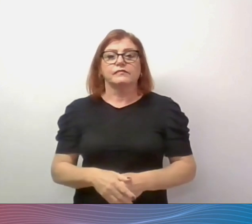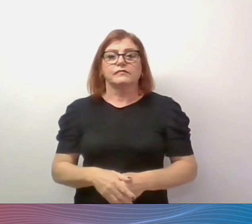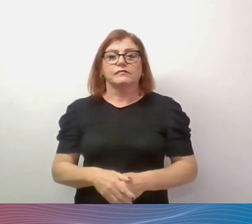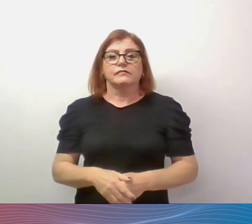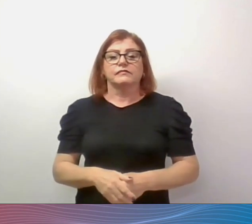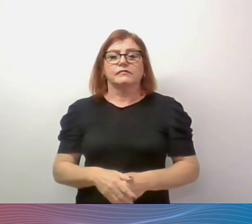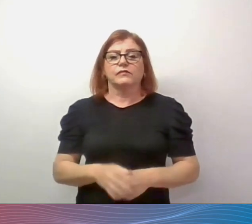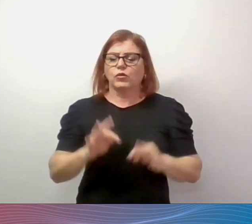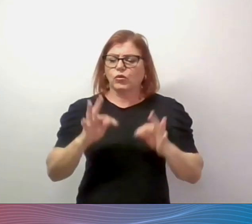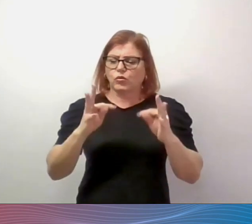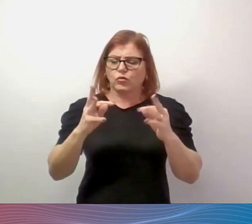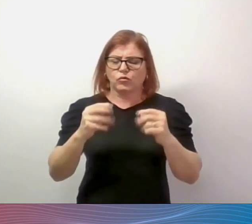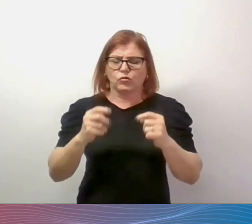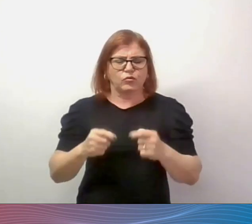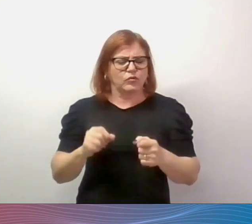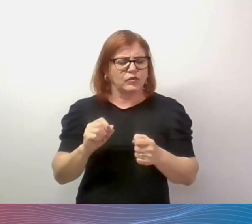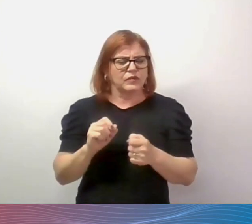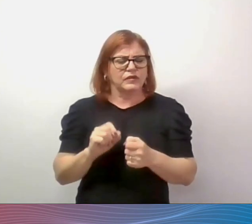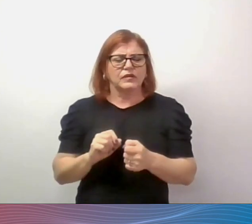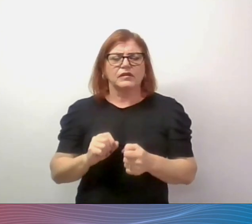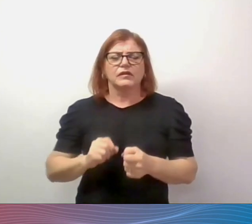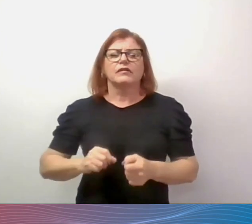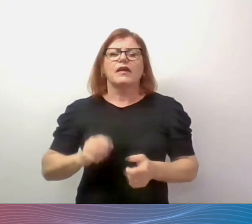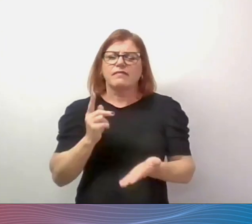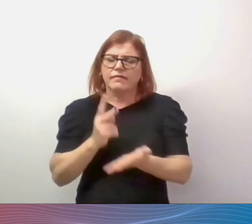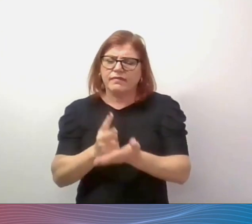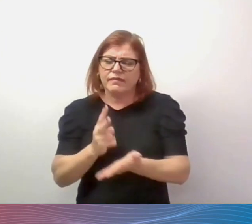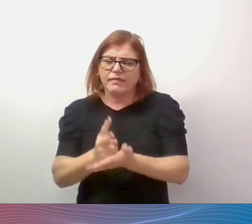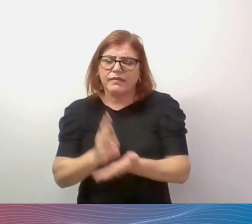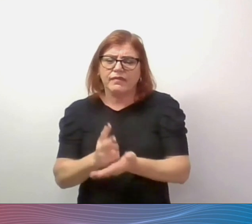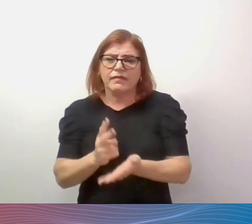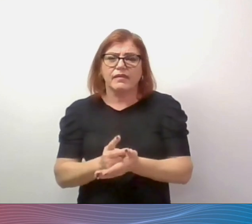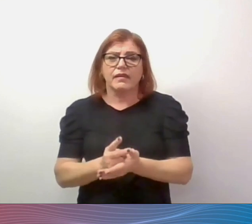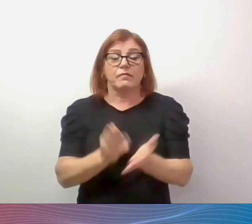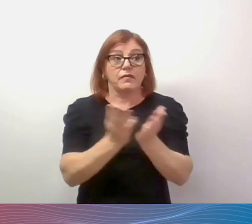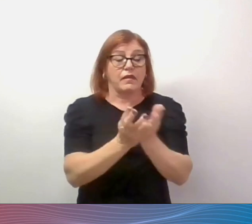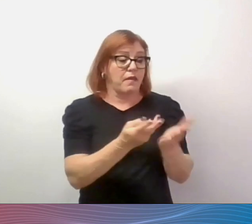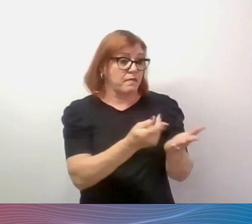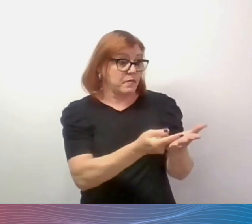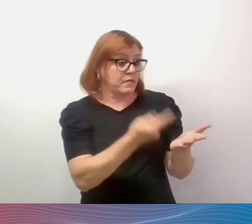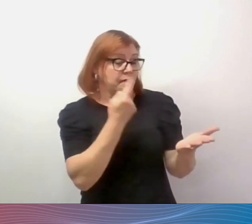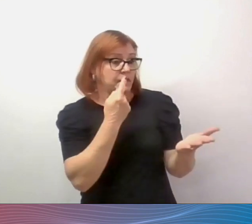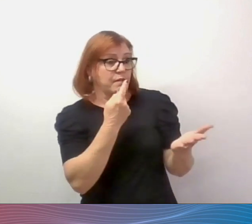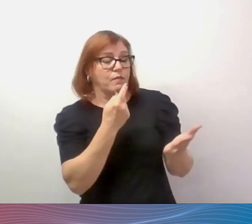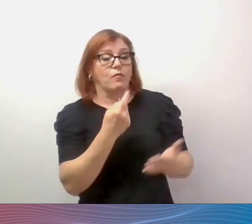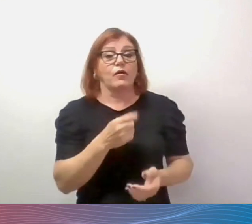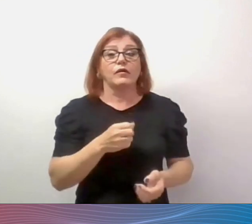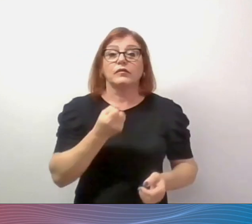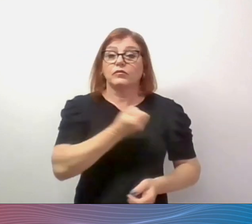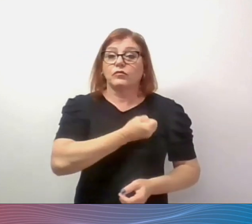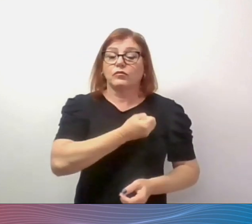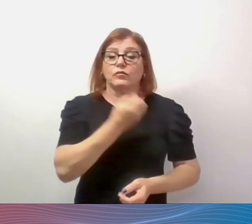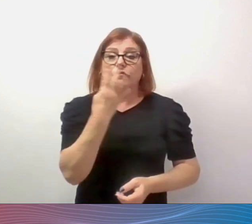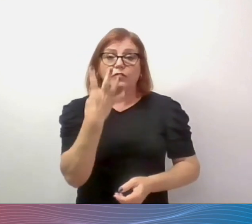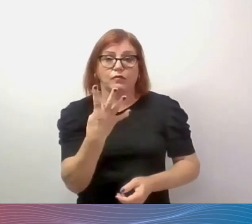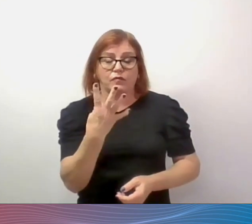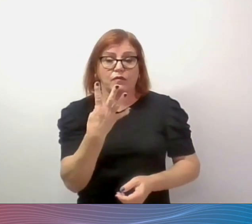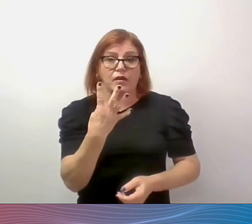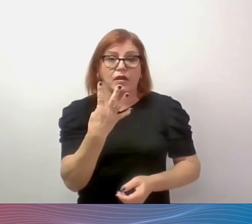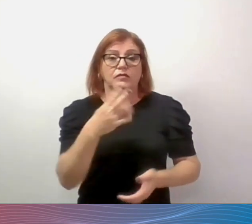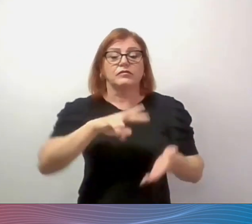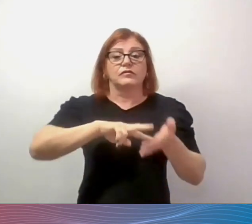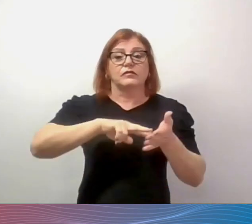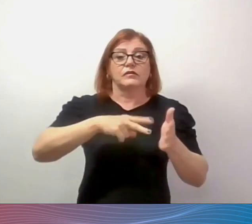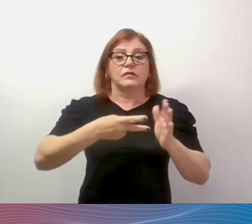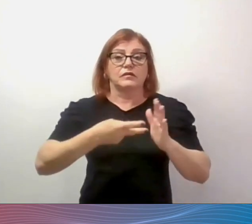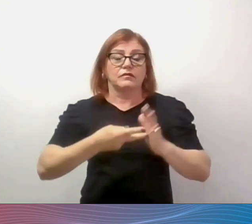em número quatro, refere-se à criação e principalmente refere-se ao homem. And every time the Bible talks about the number four,